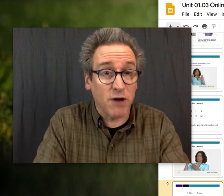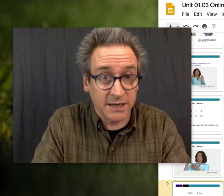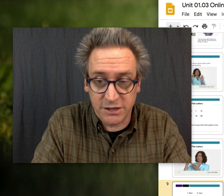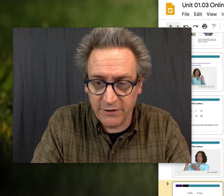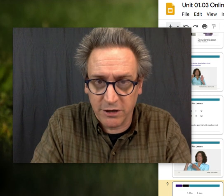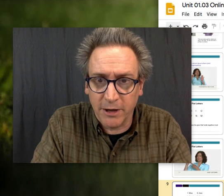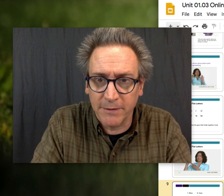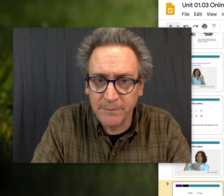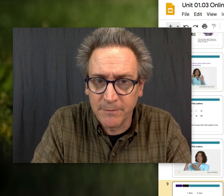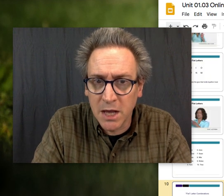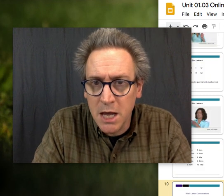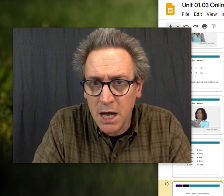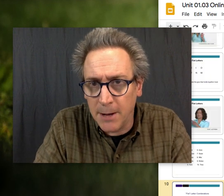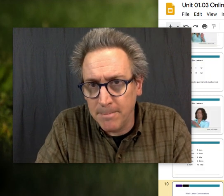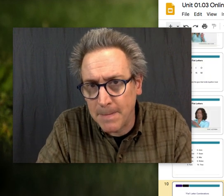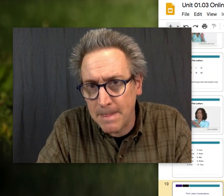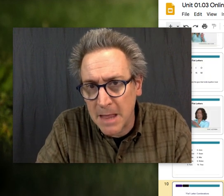not practice your finger spelling.